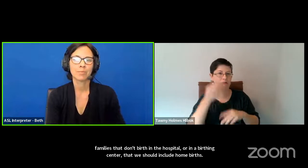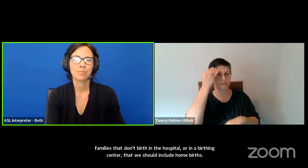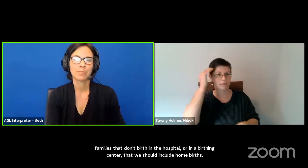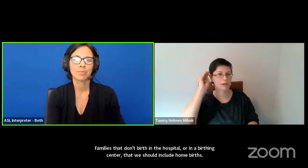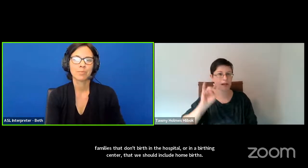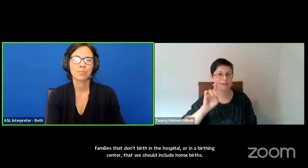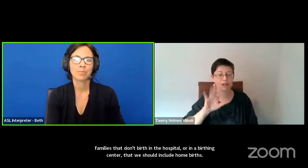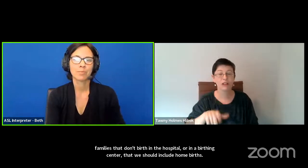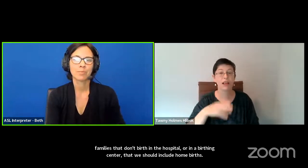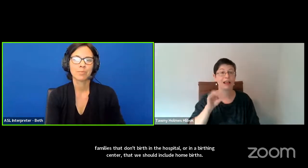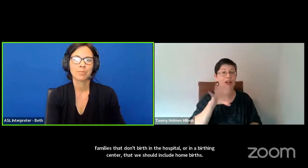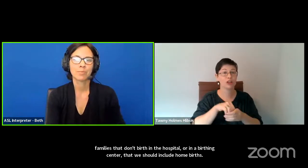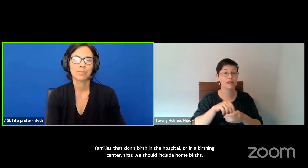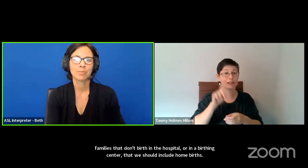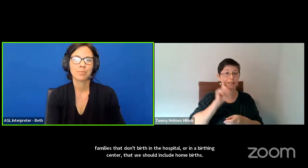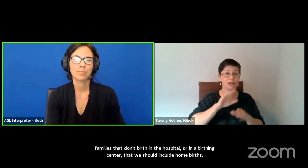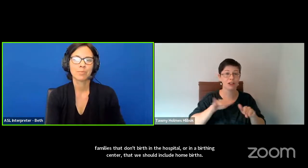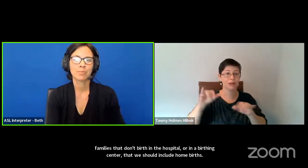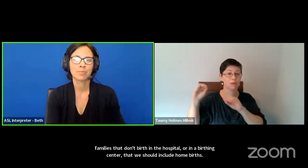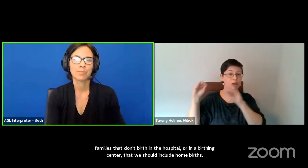sharing. It's